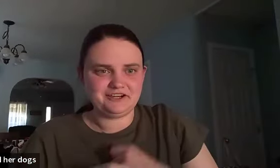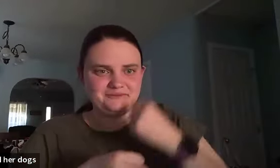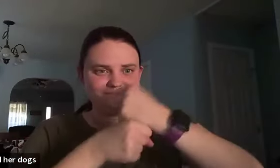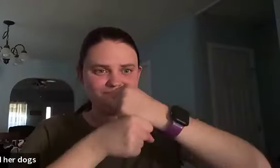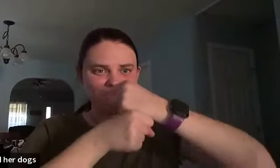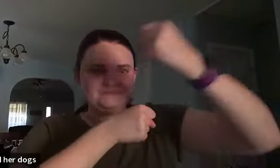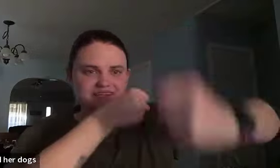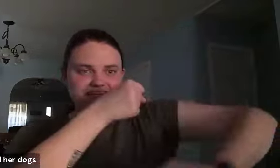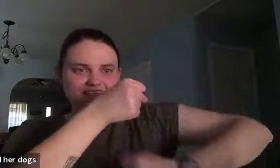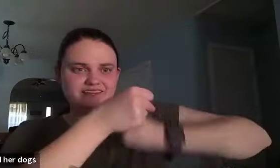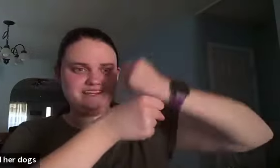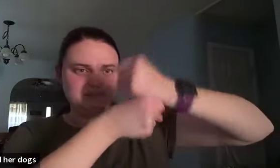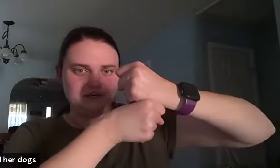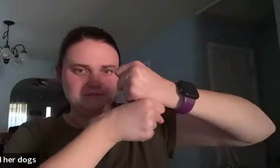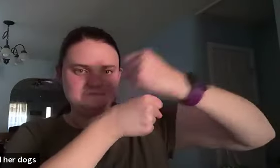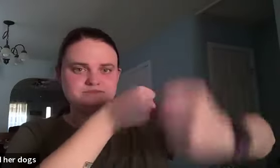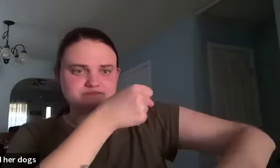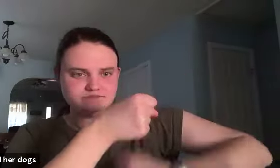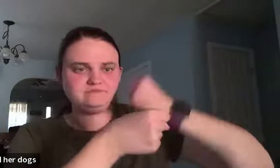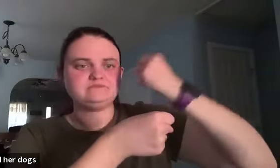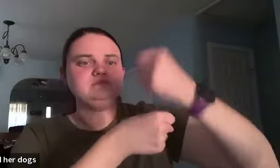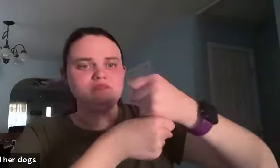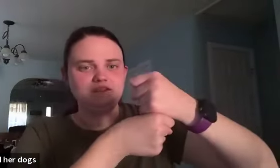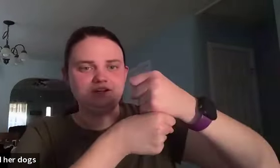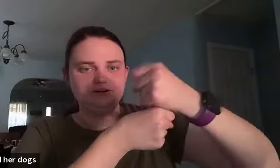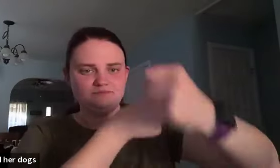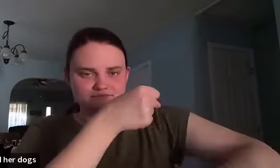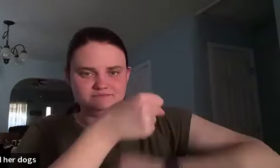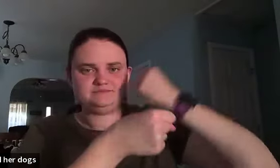year, year, year.